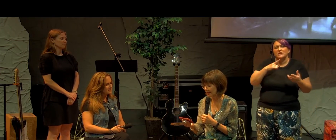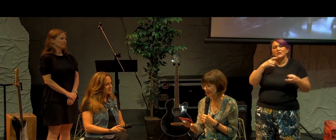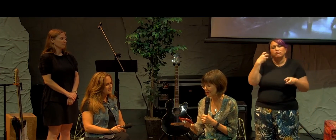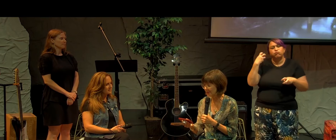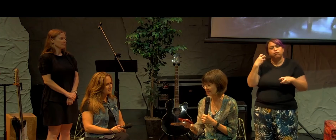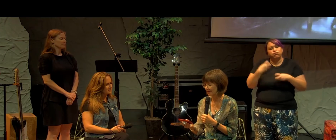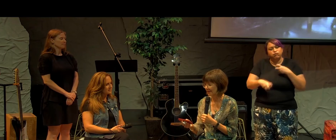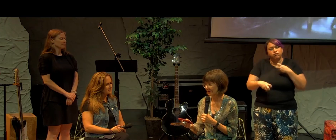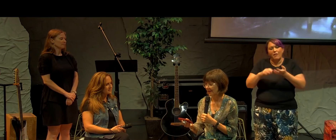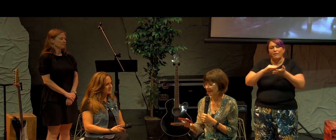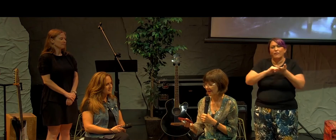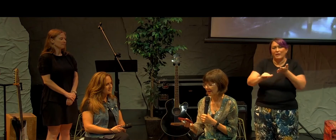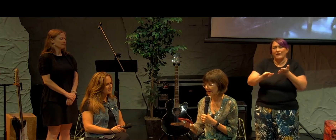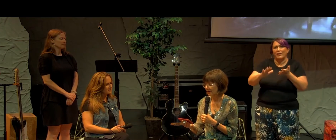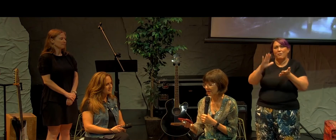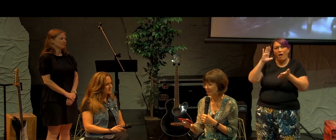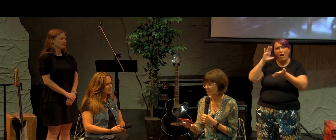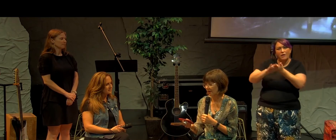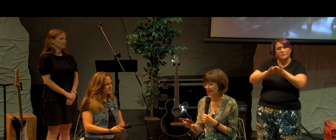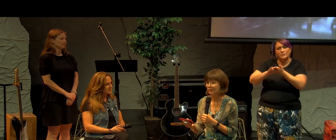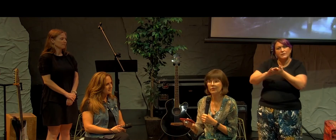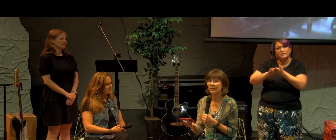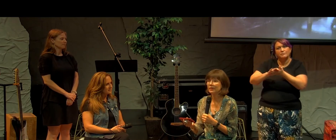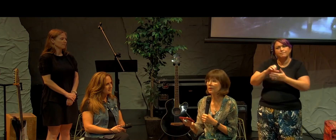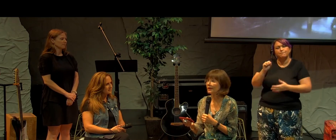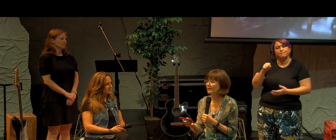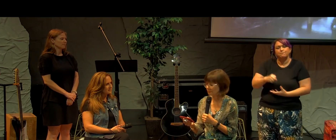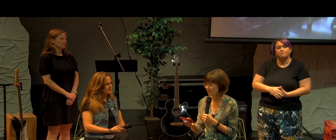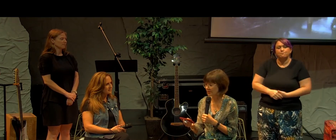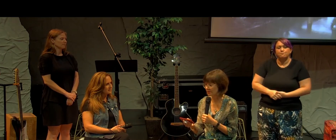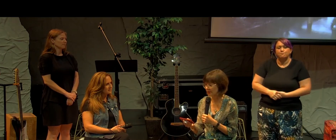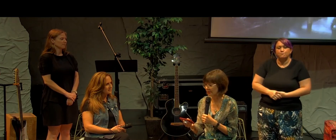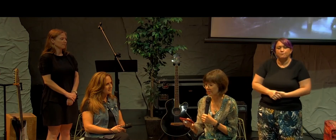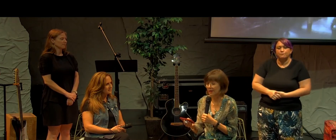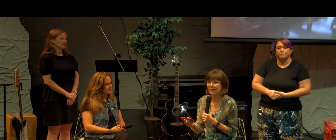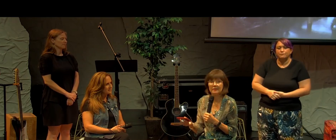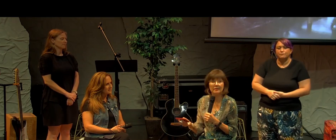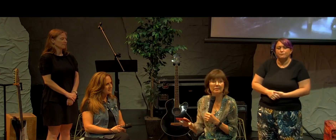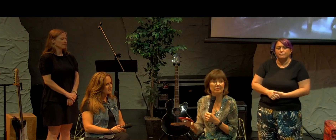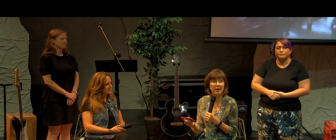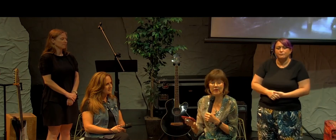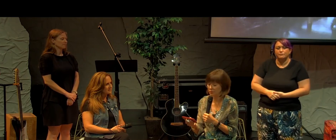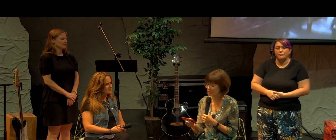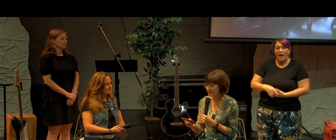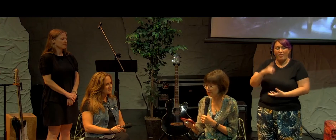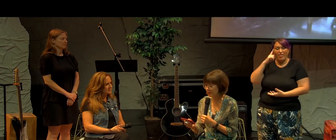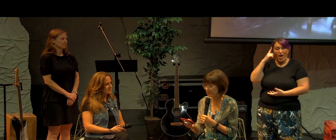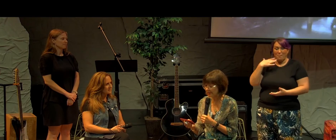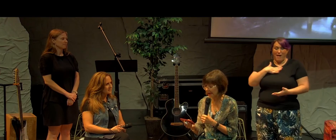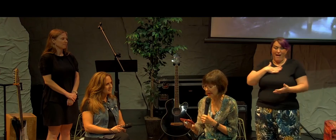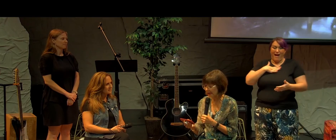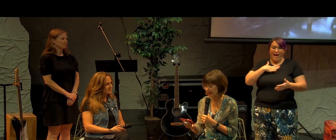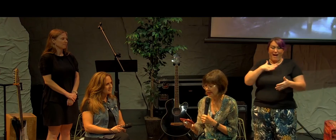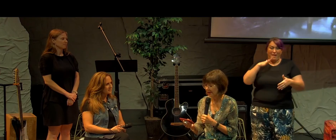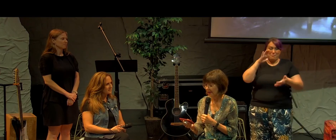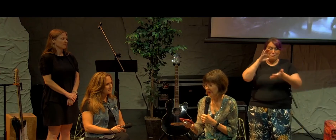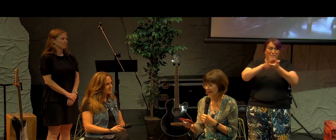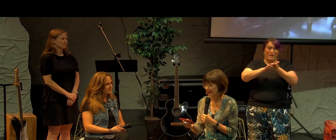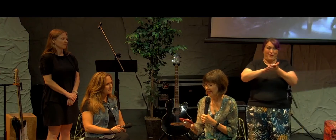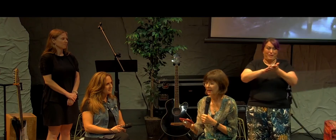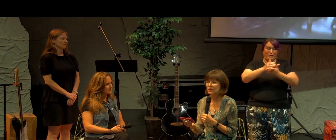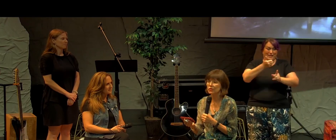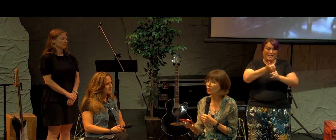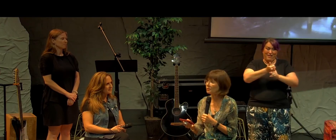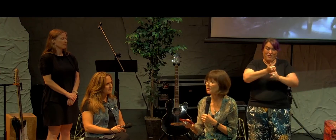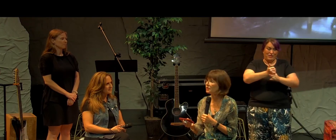forgiving my husband. I thought that my marriage was just a big mistake.